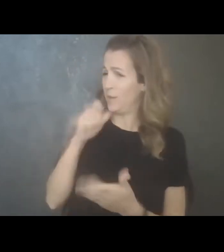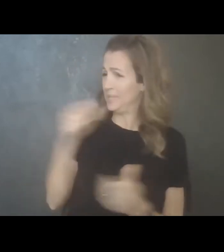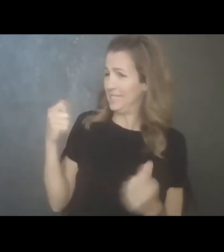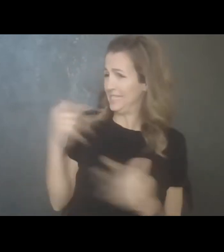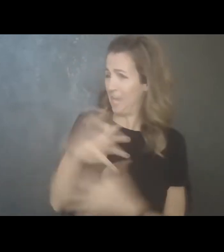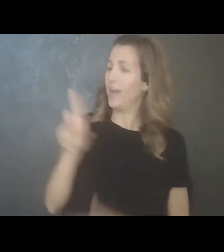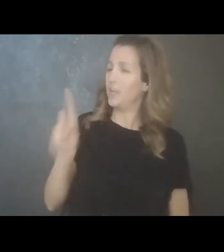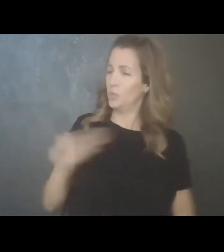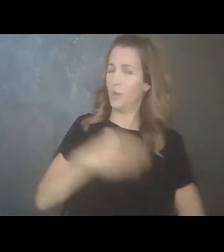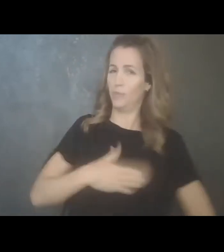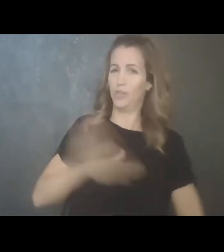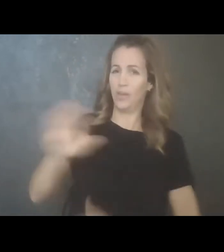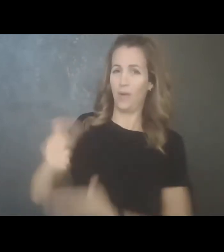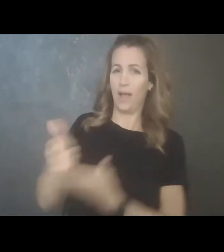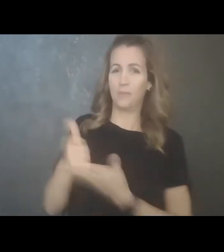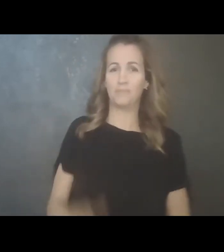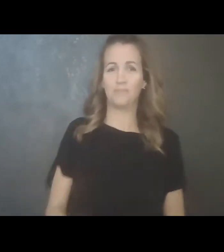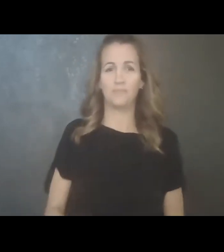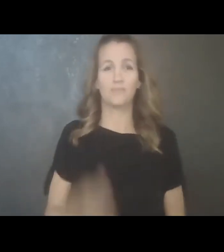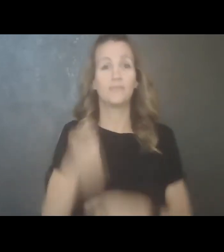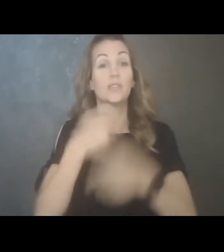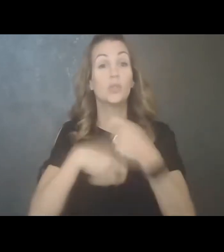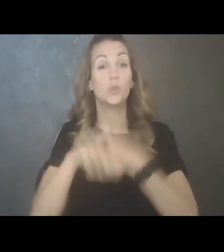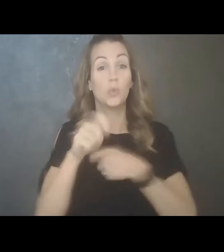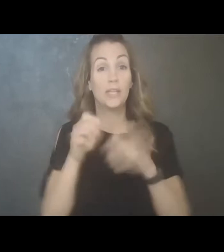it. So Thank cool. you so much.